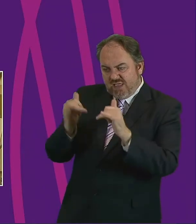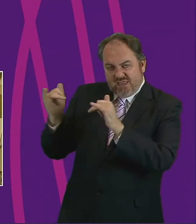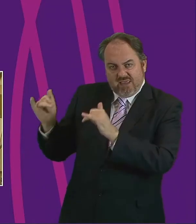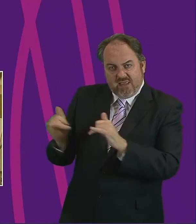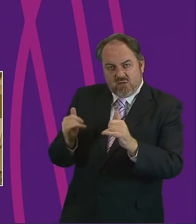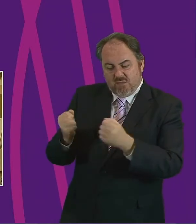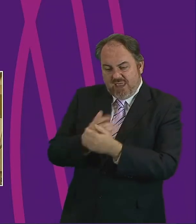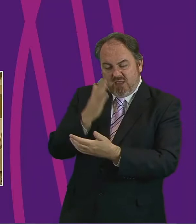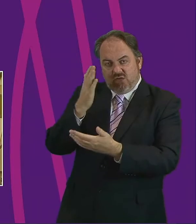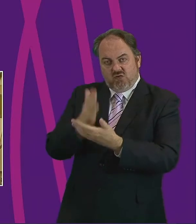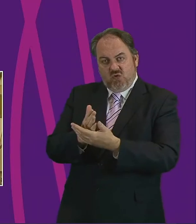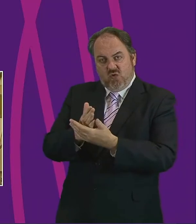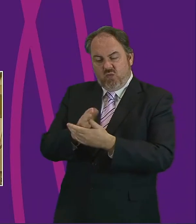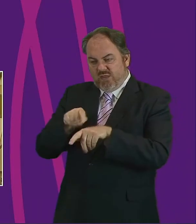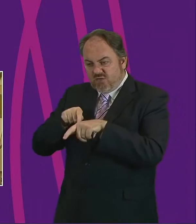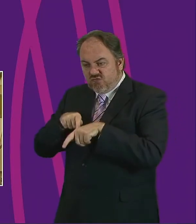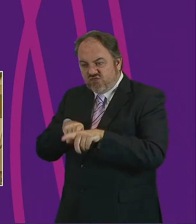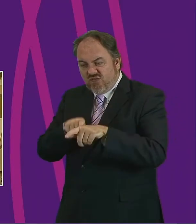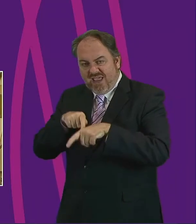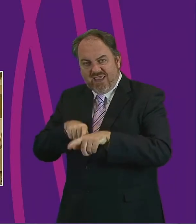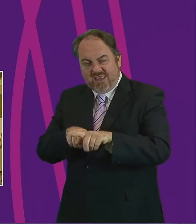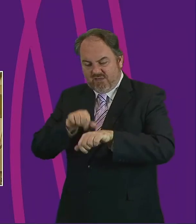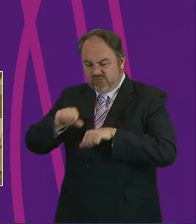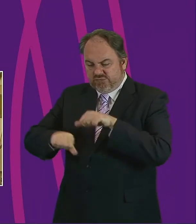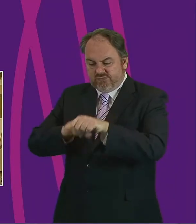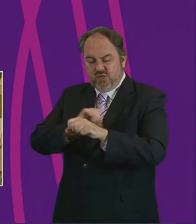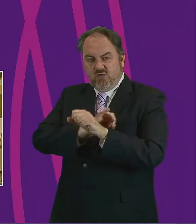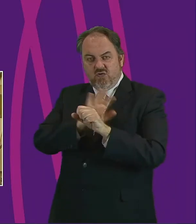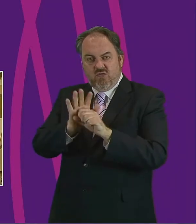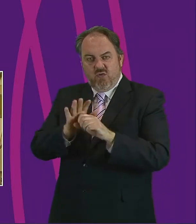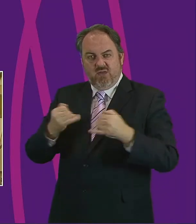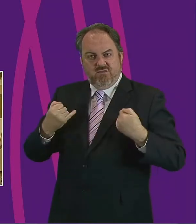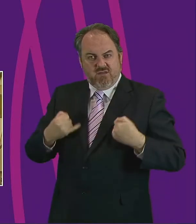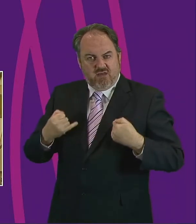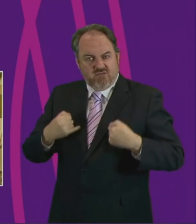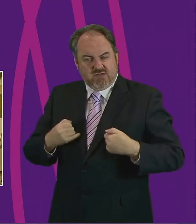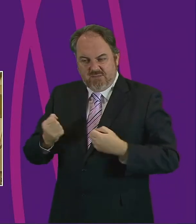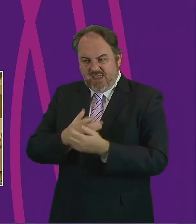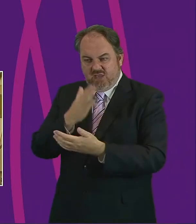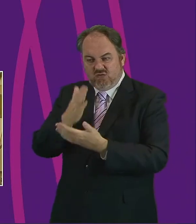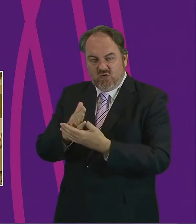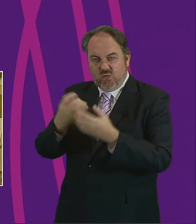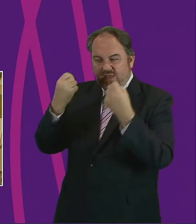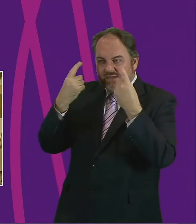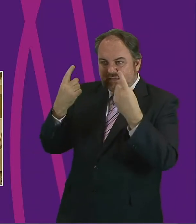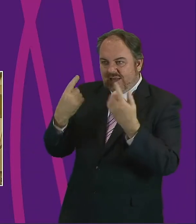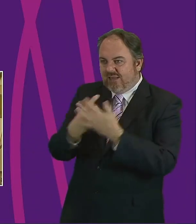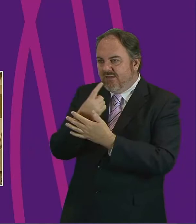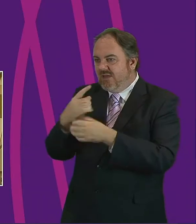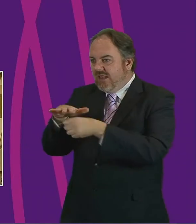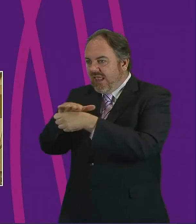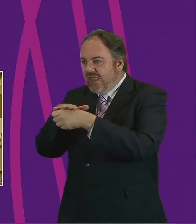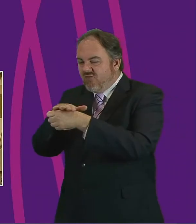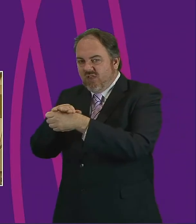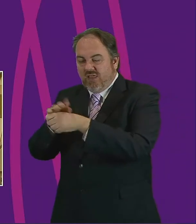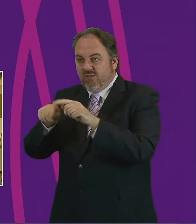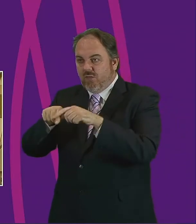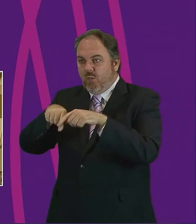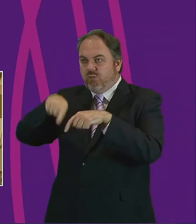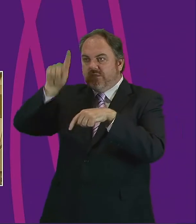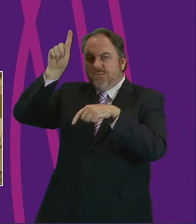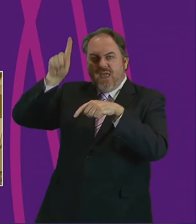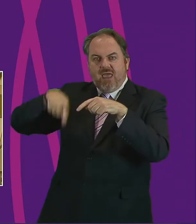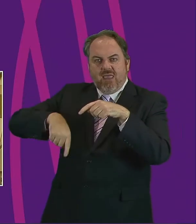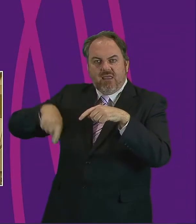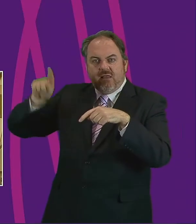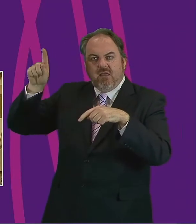sure that we can continue to track COVID and be aware of any localised clusters or spikes. That will involve